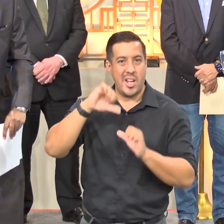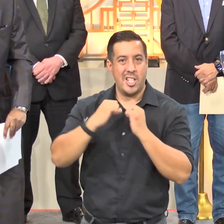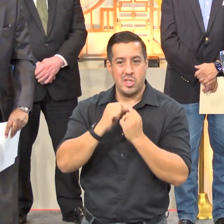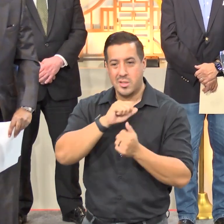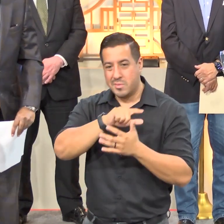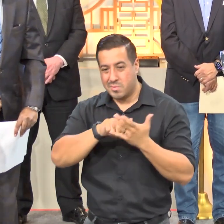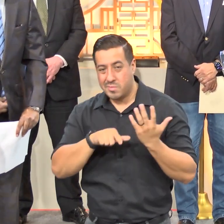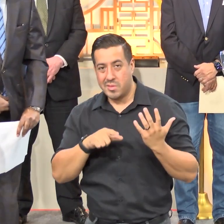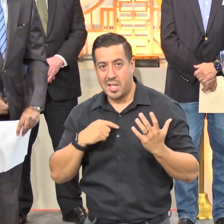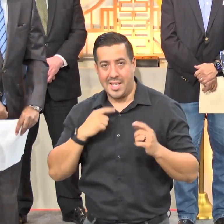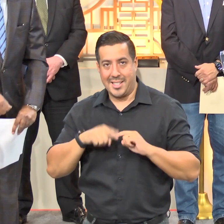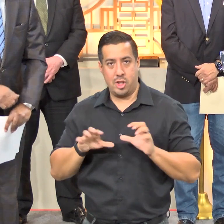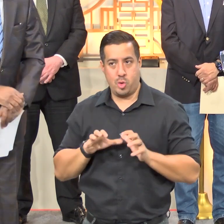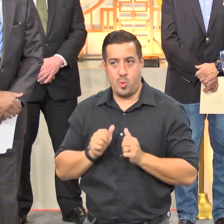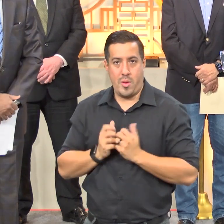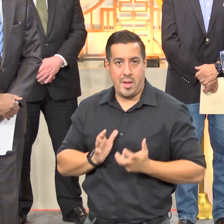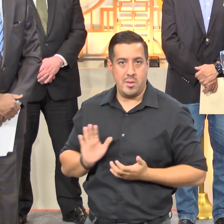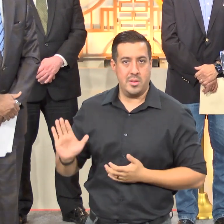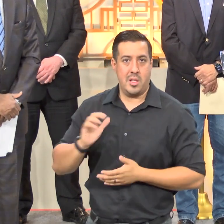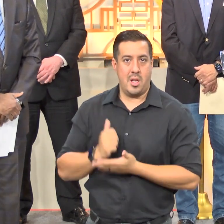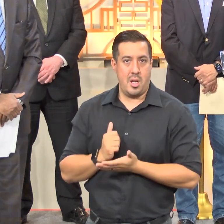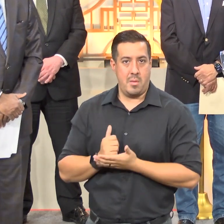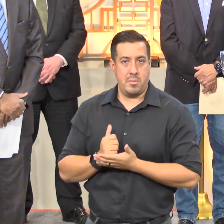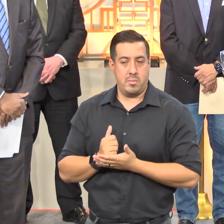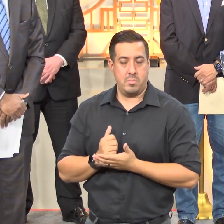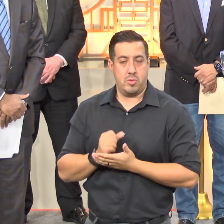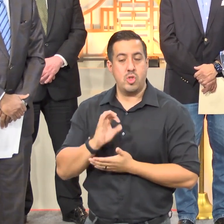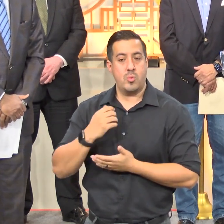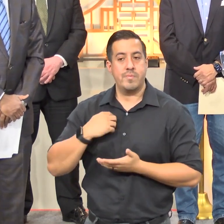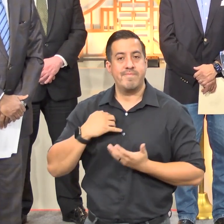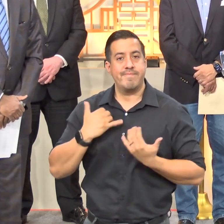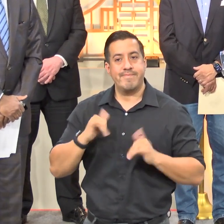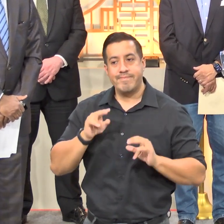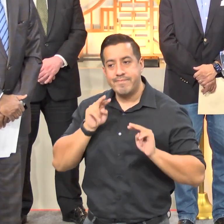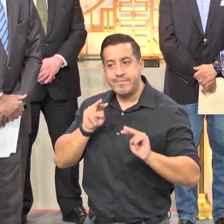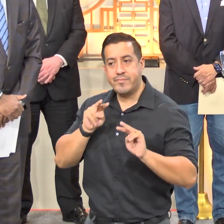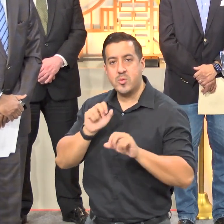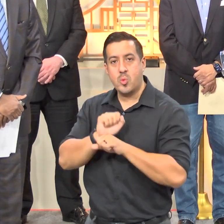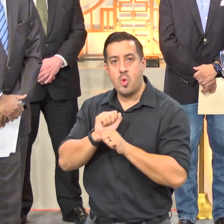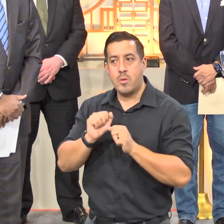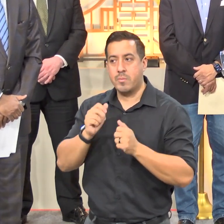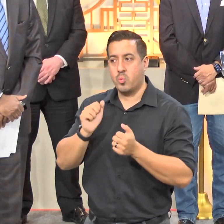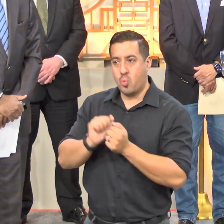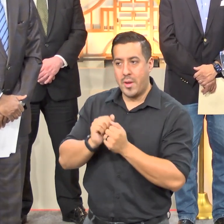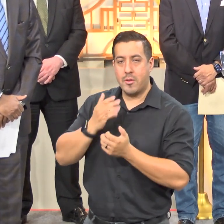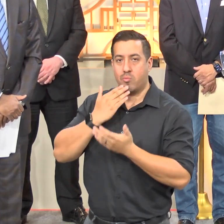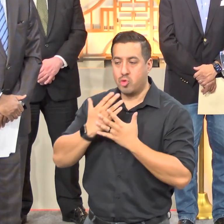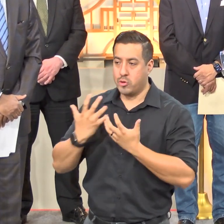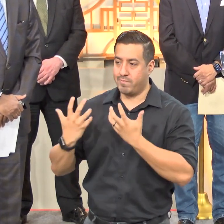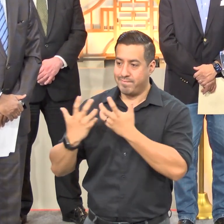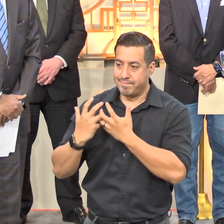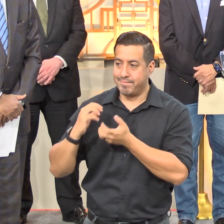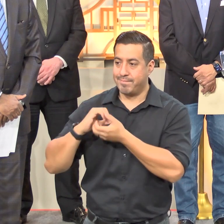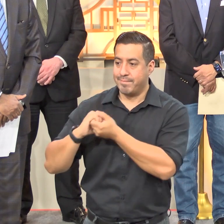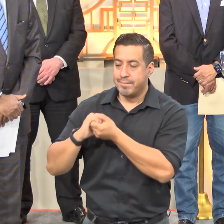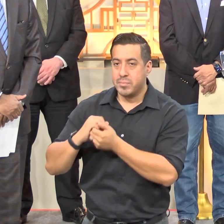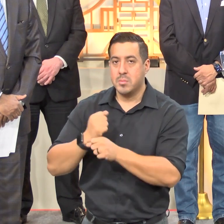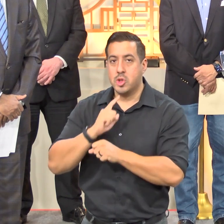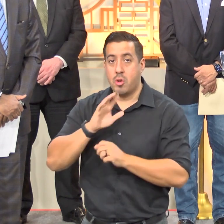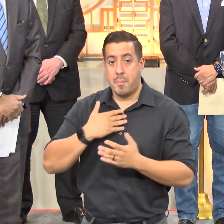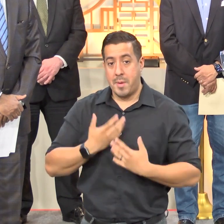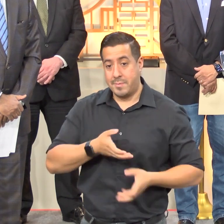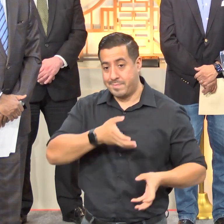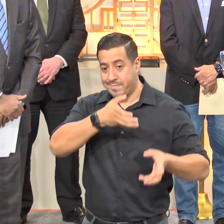simply put, in this new role, I look forward to continuing to enhancing the strong partnerships and relationships and leveraging my knowledge